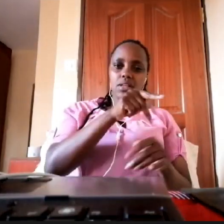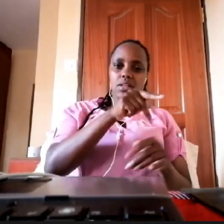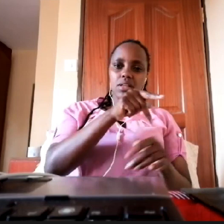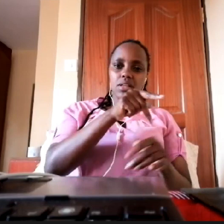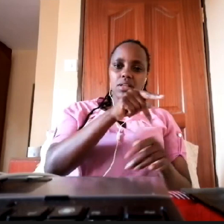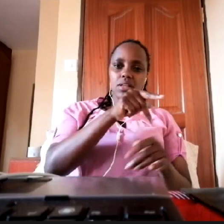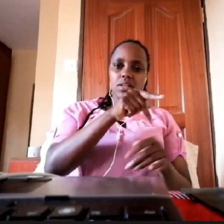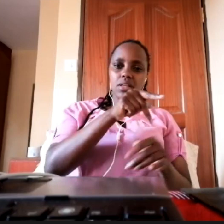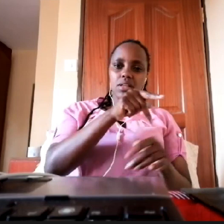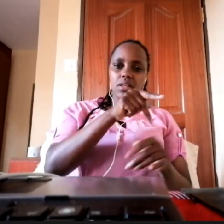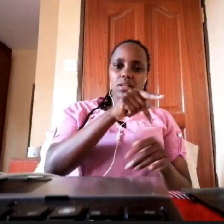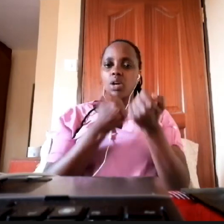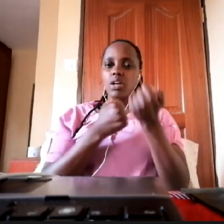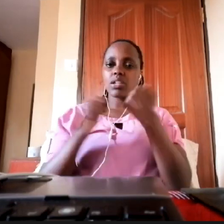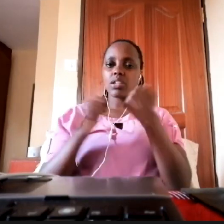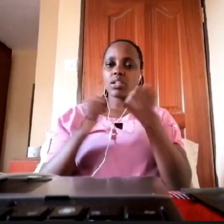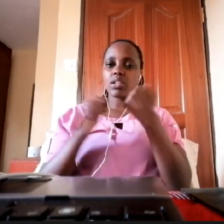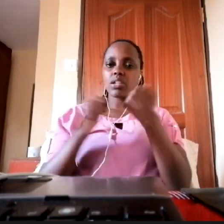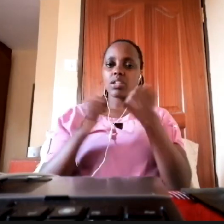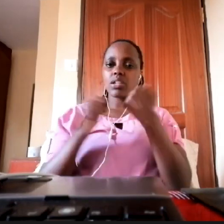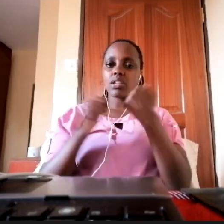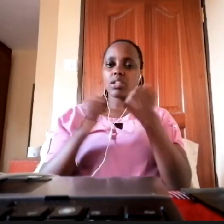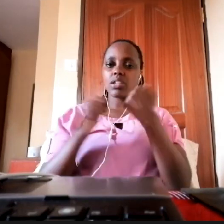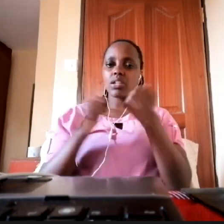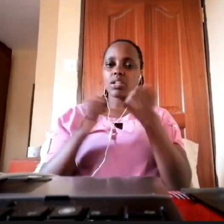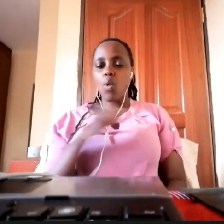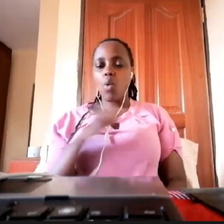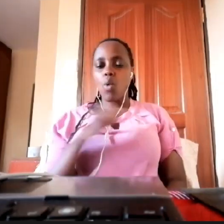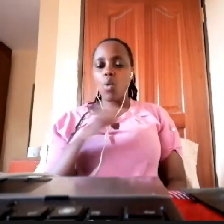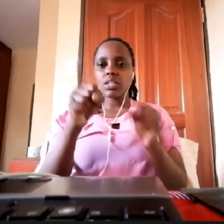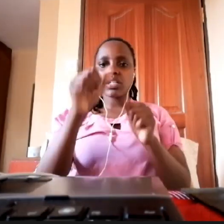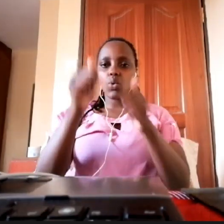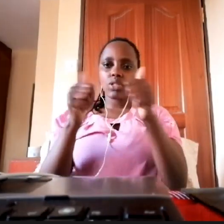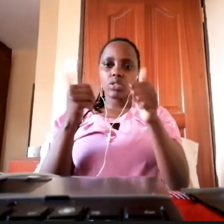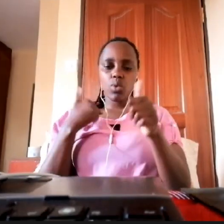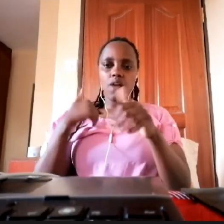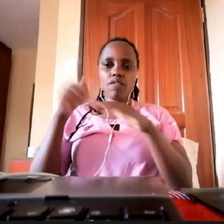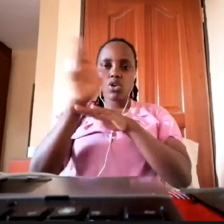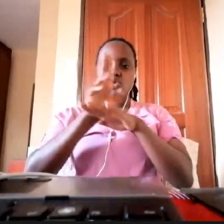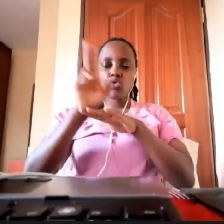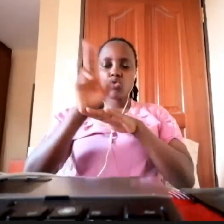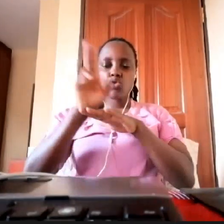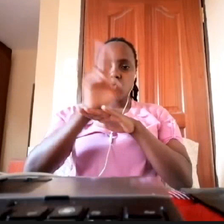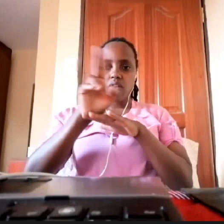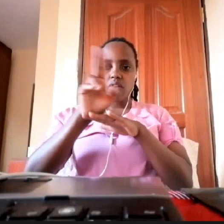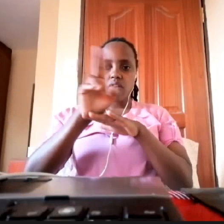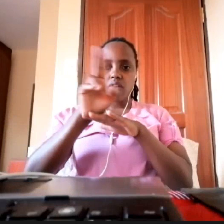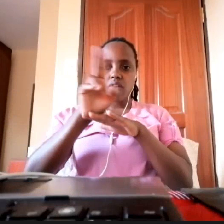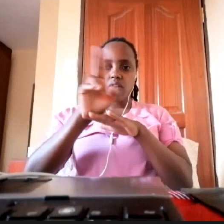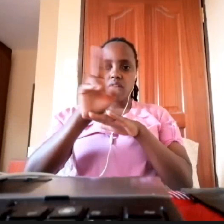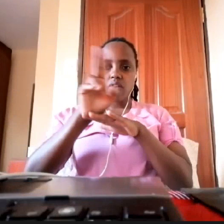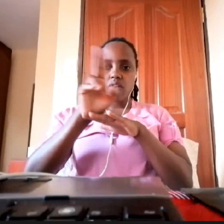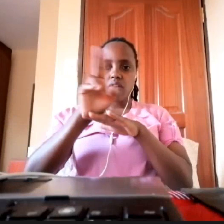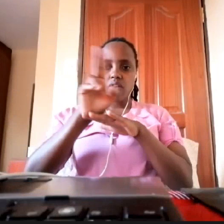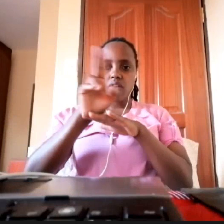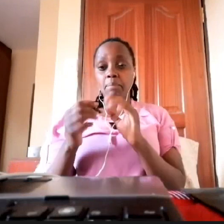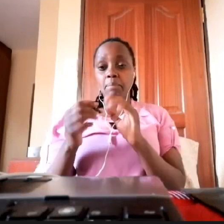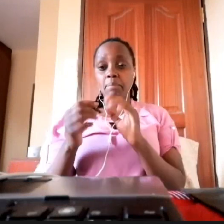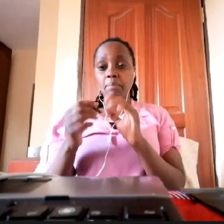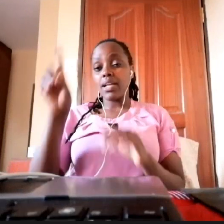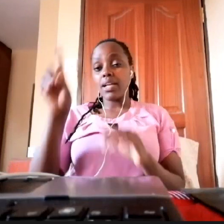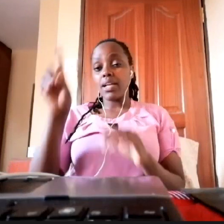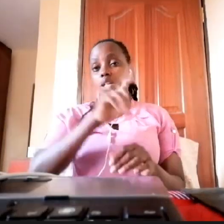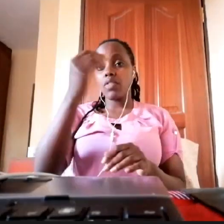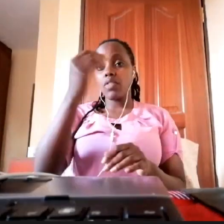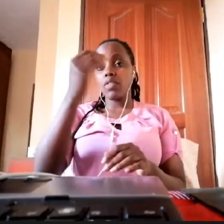our activities. So this is our strategy that we have used. And even on events such as the Day of the